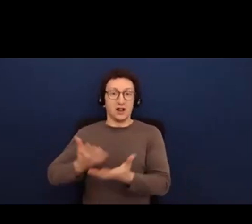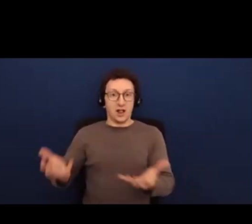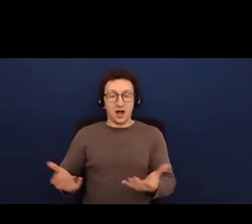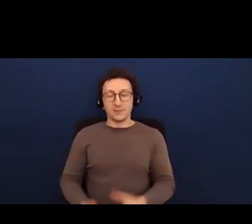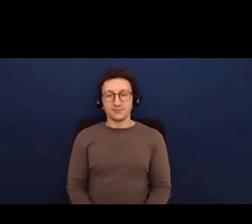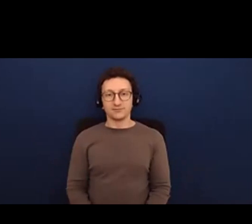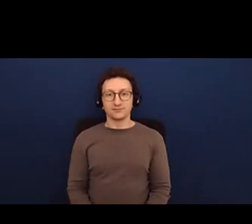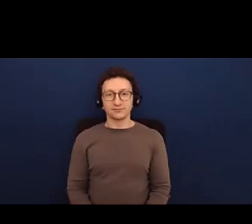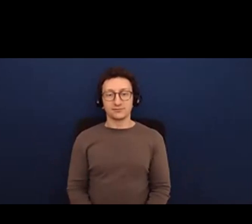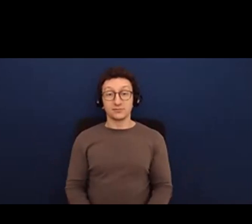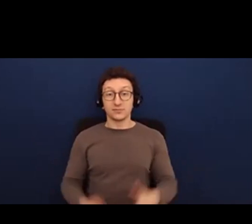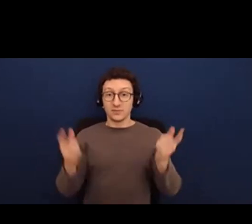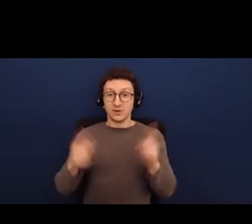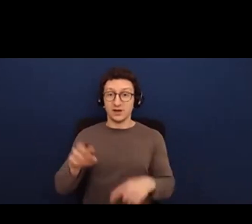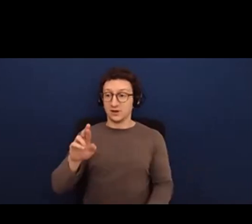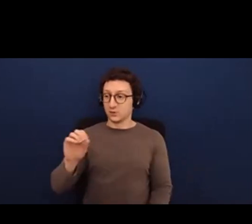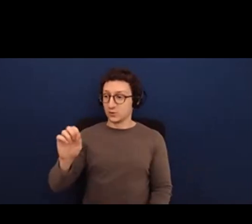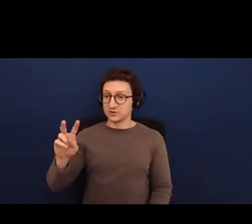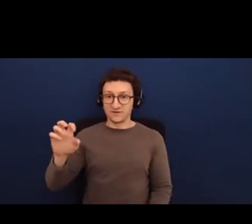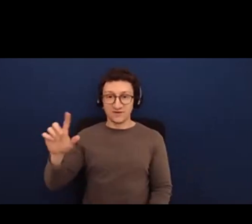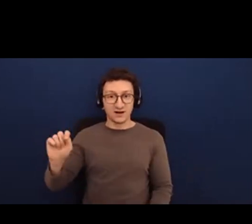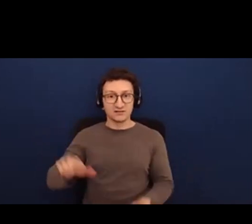very, very, very upset, as so many people were.